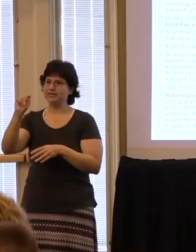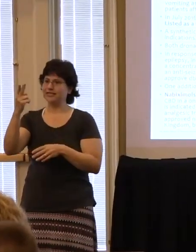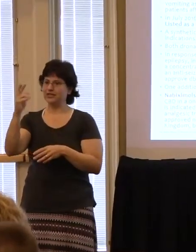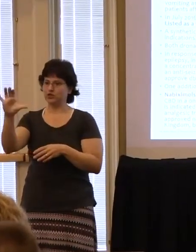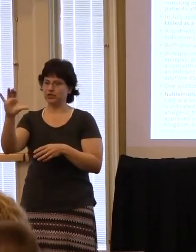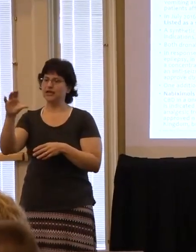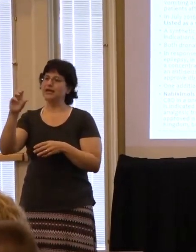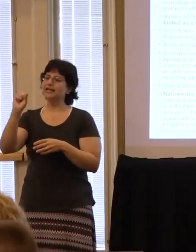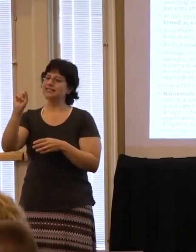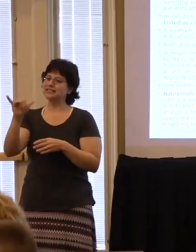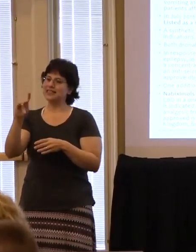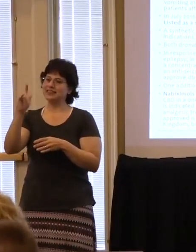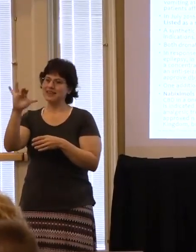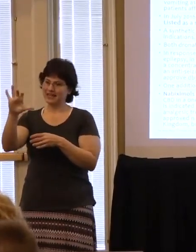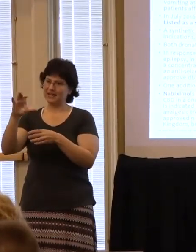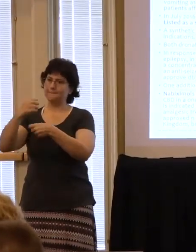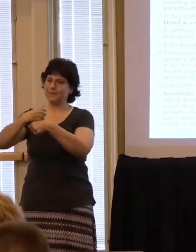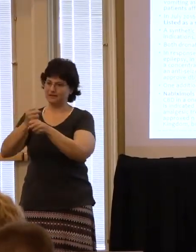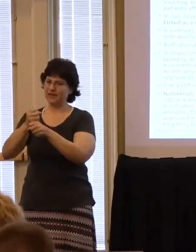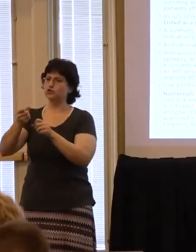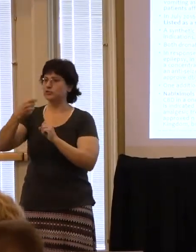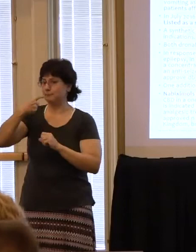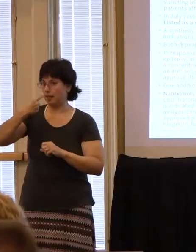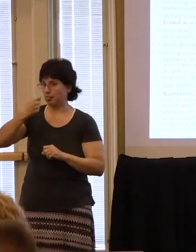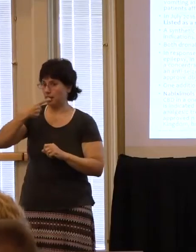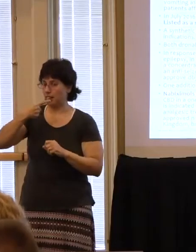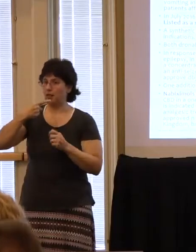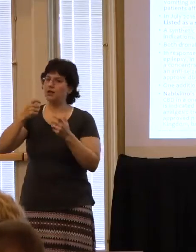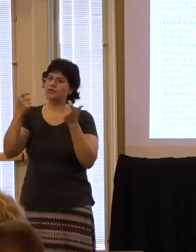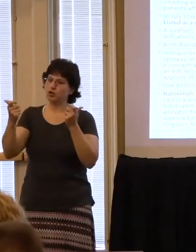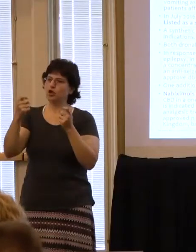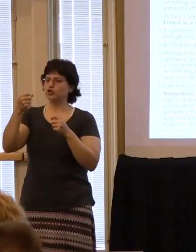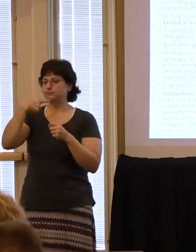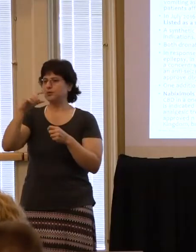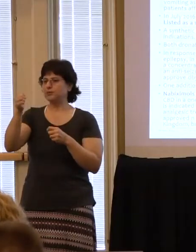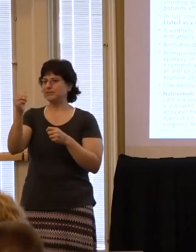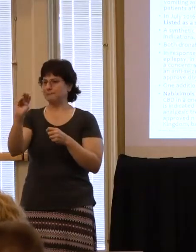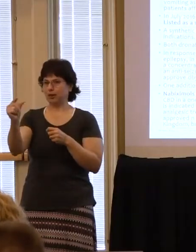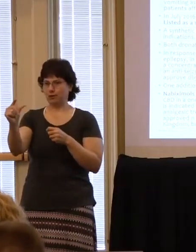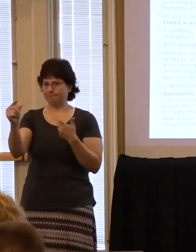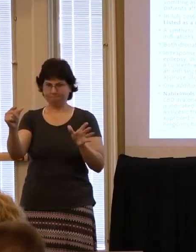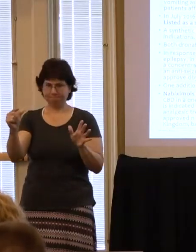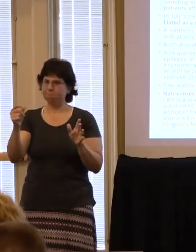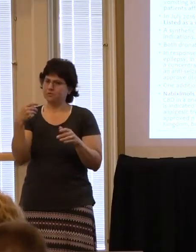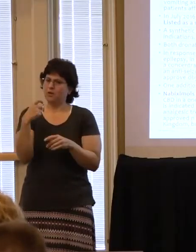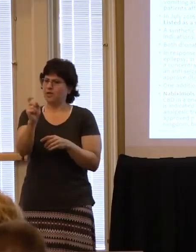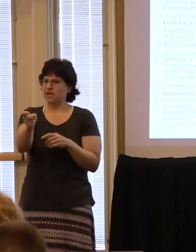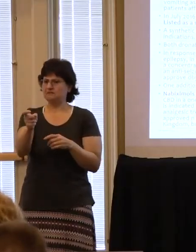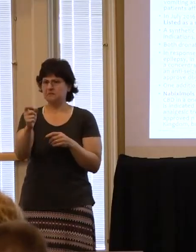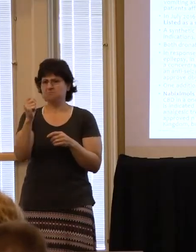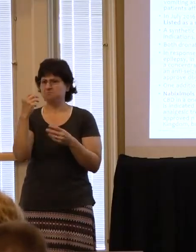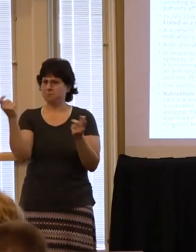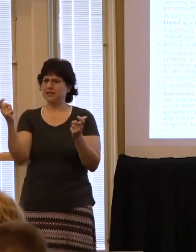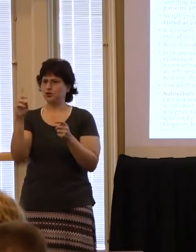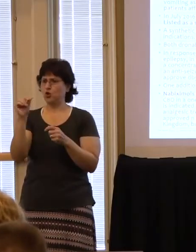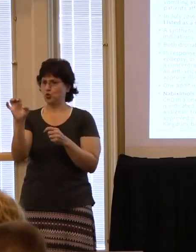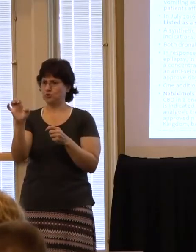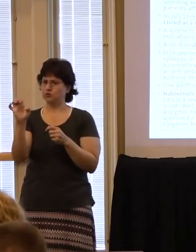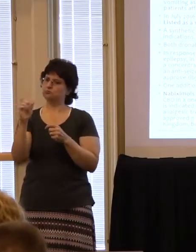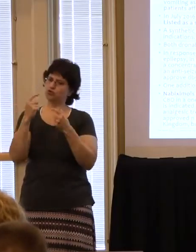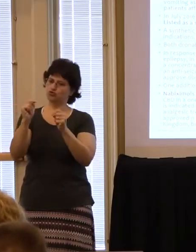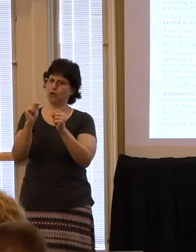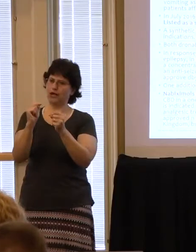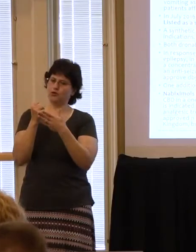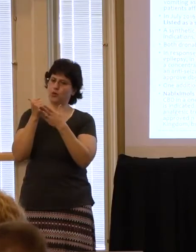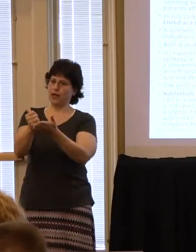It's synthetically manufactured, comes in a pill. The largest pill is 10 milligrams. And we gave them pretty big doses to try